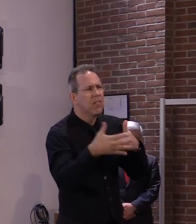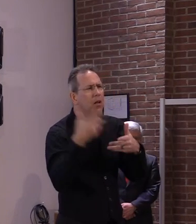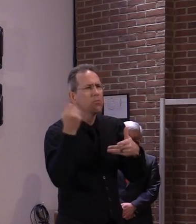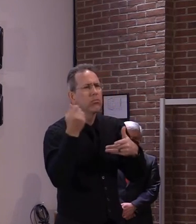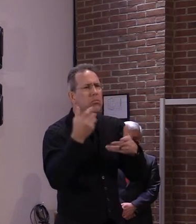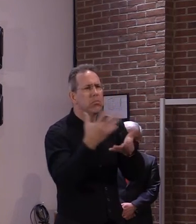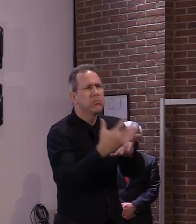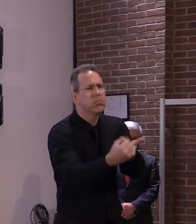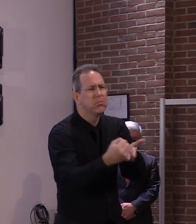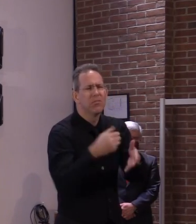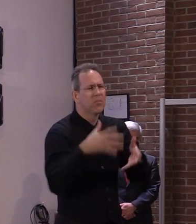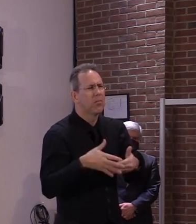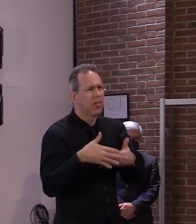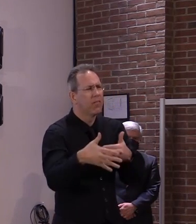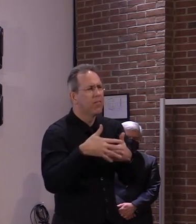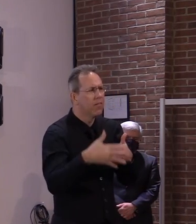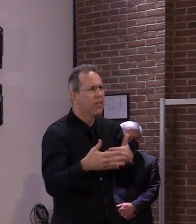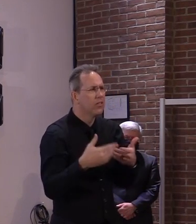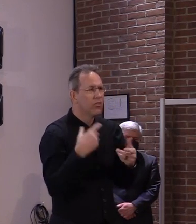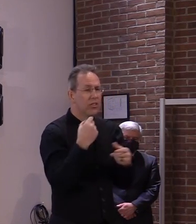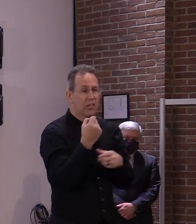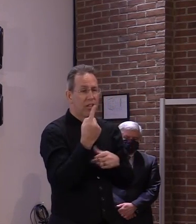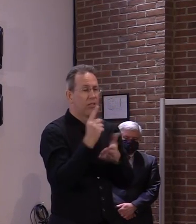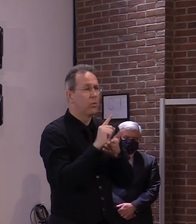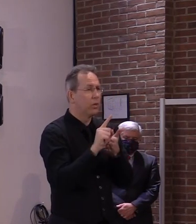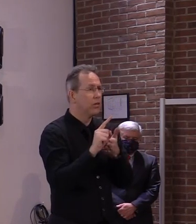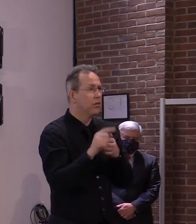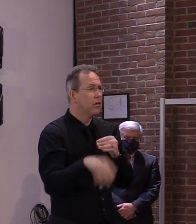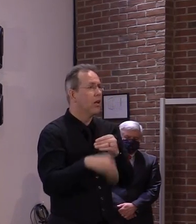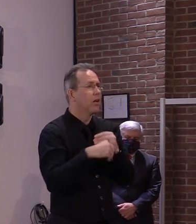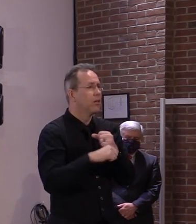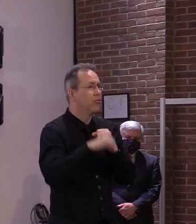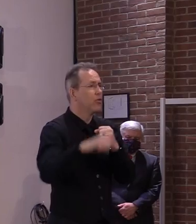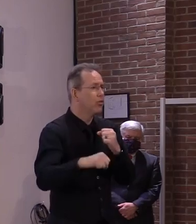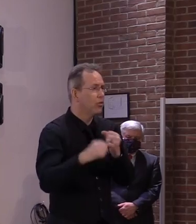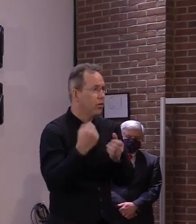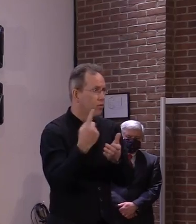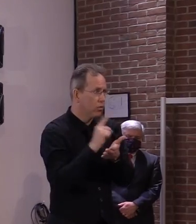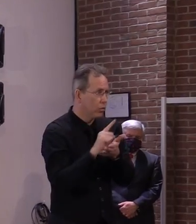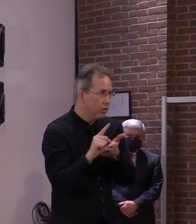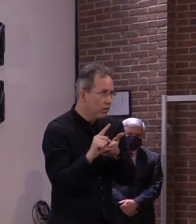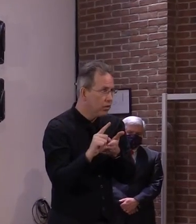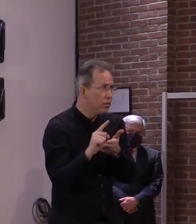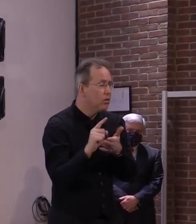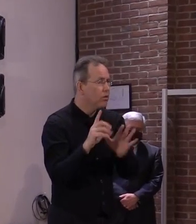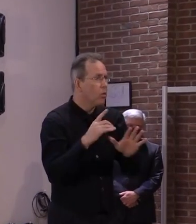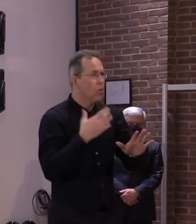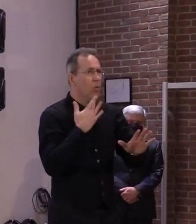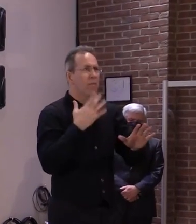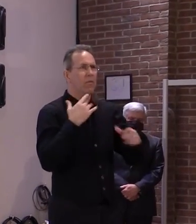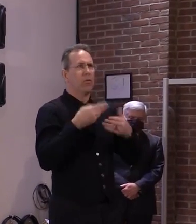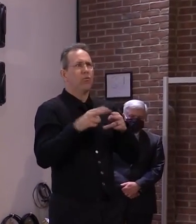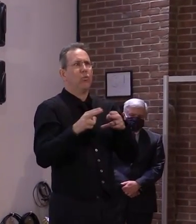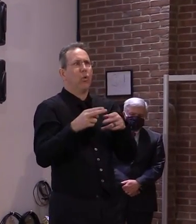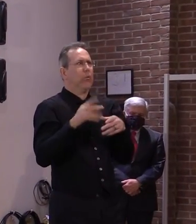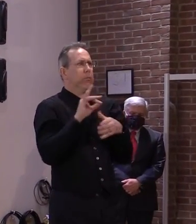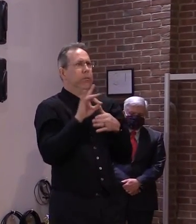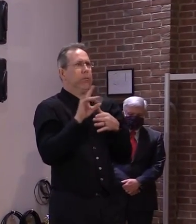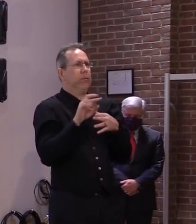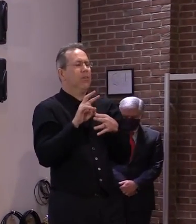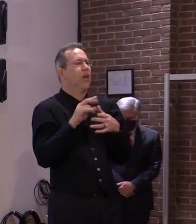extension, and that, for a lot of people, I think, got them through the end, the benefit week that ends